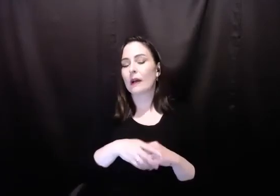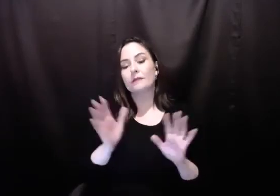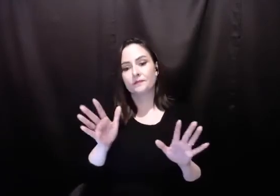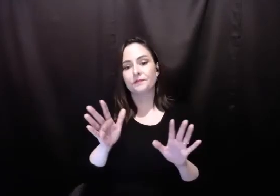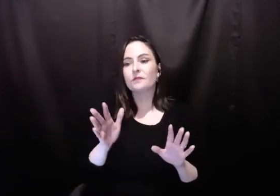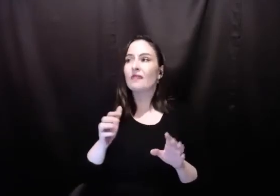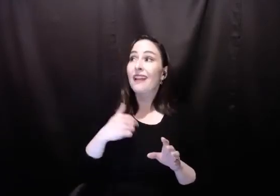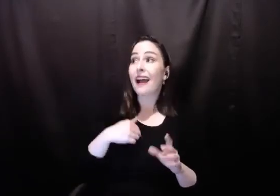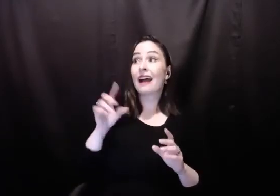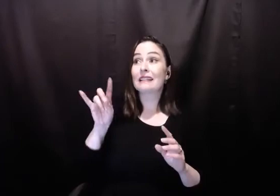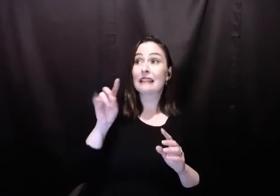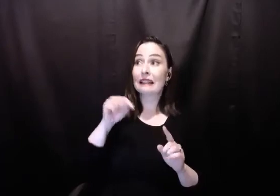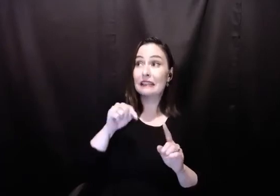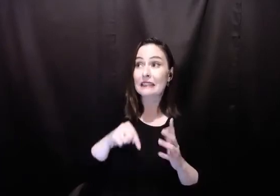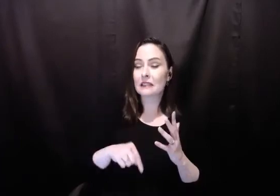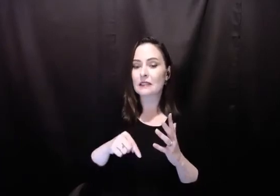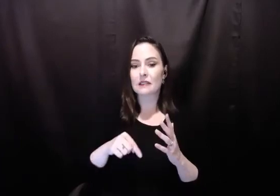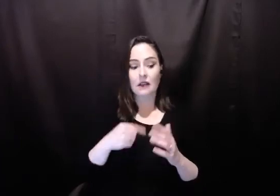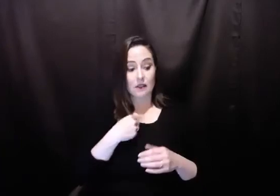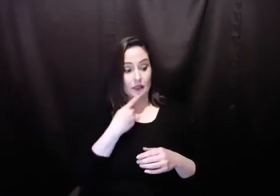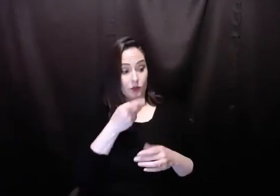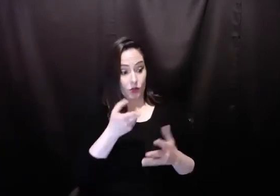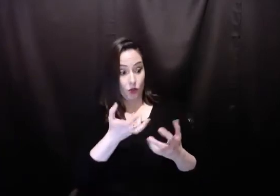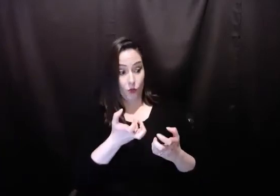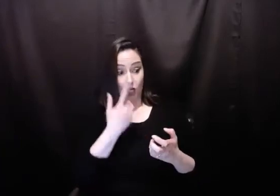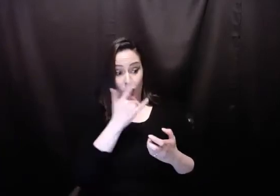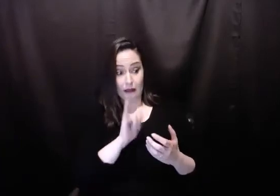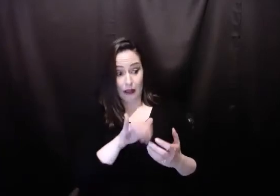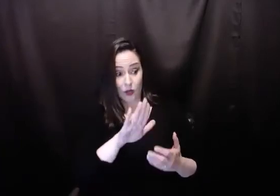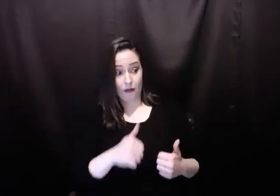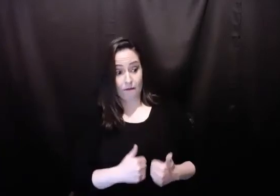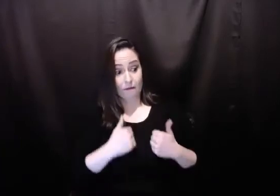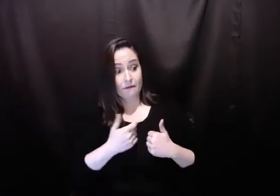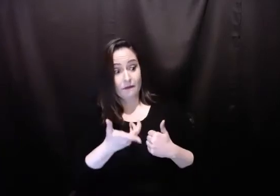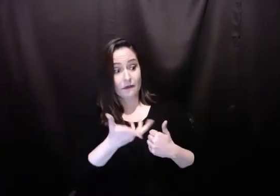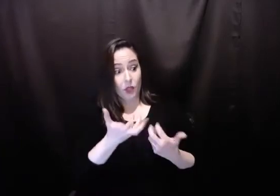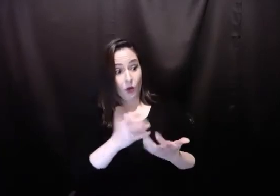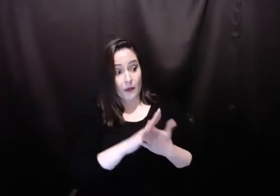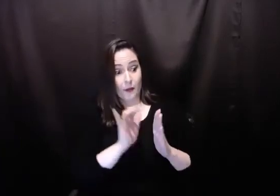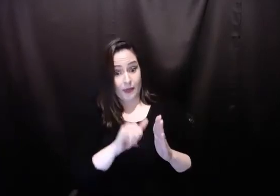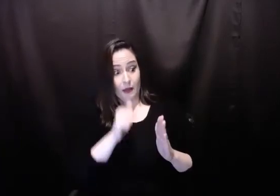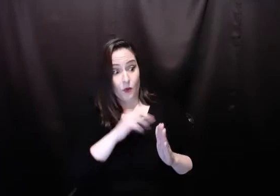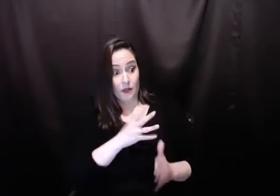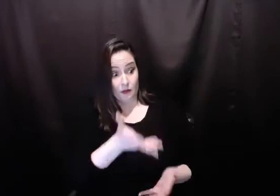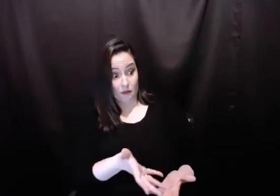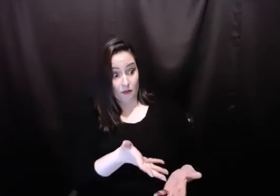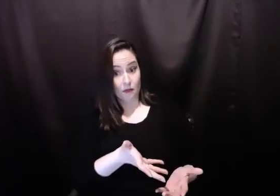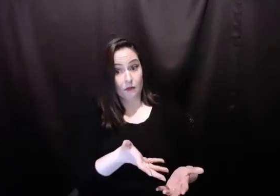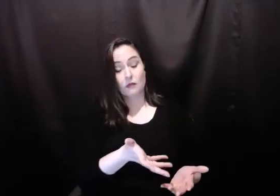be? Because if it is, then okay, I guess. But if it's not, then what can you do differently? Again, it's